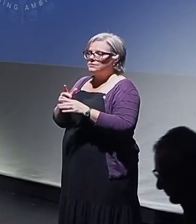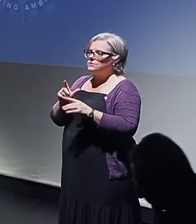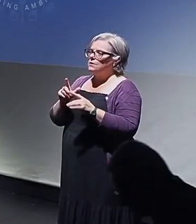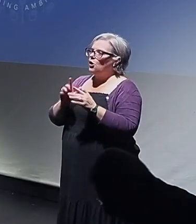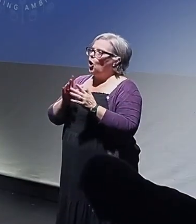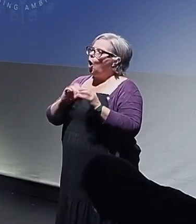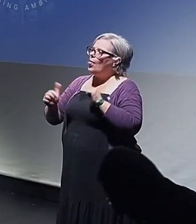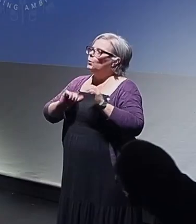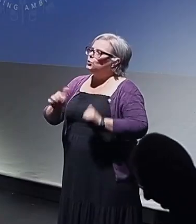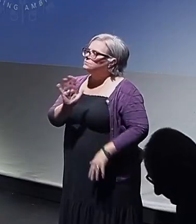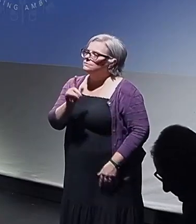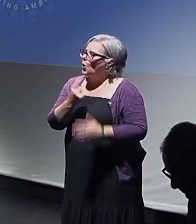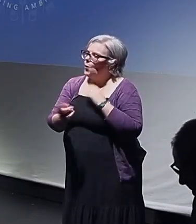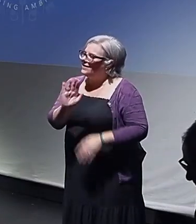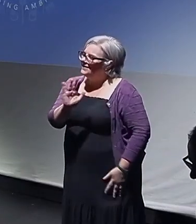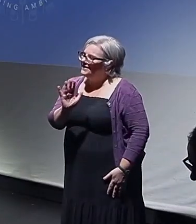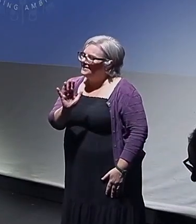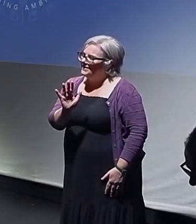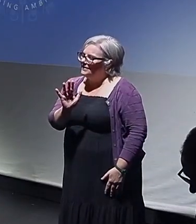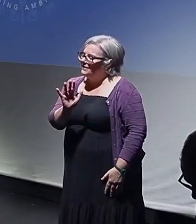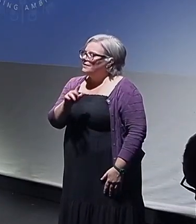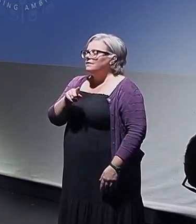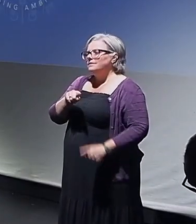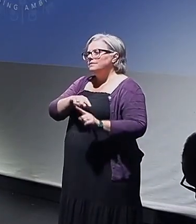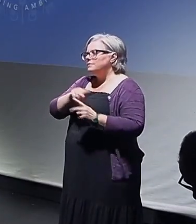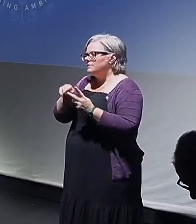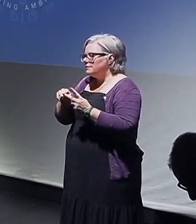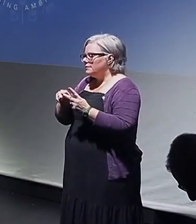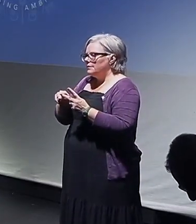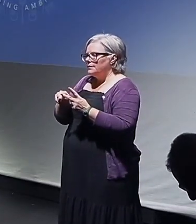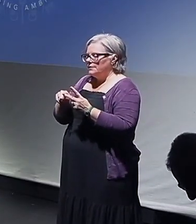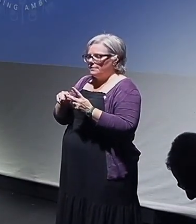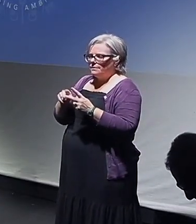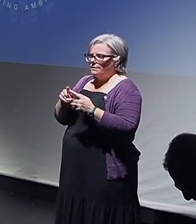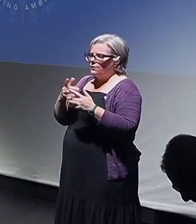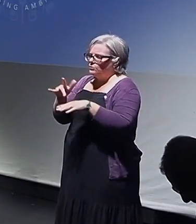thank goodness. You play in both the ponds very well.